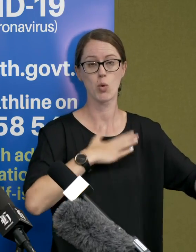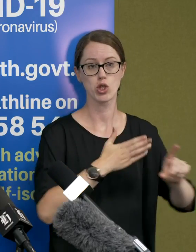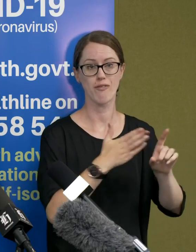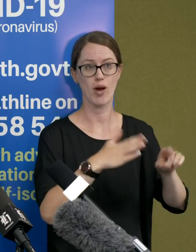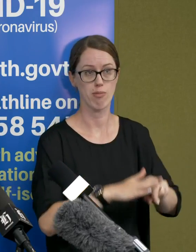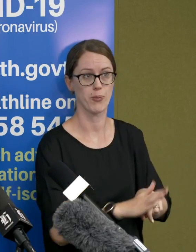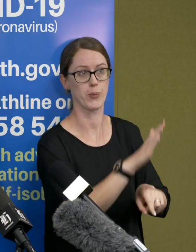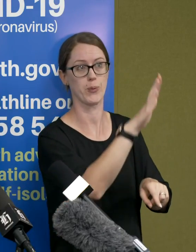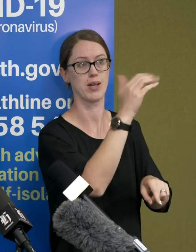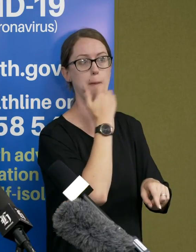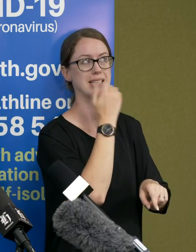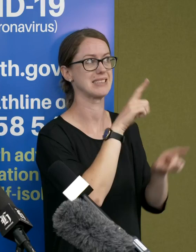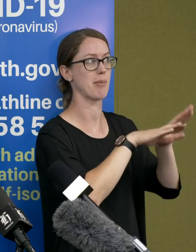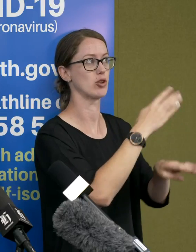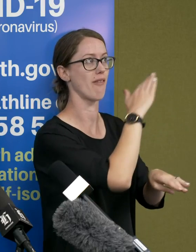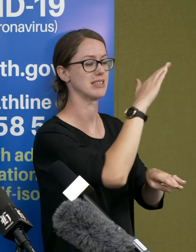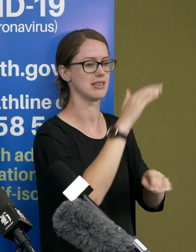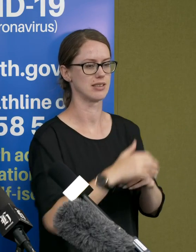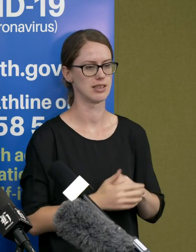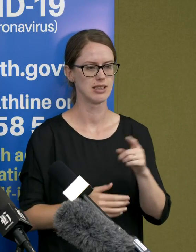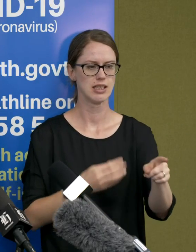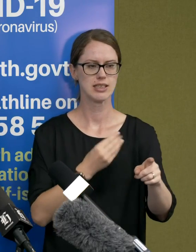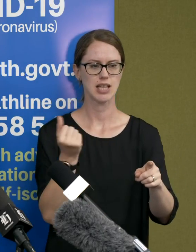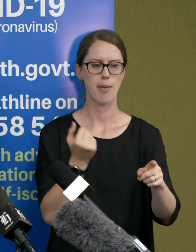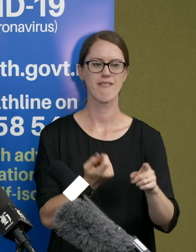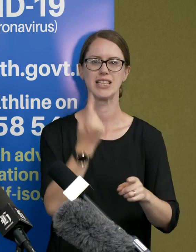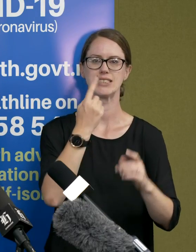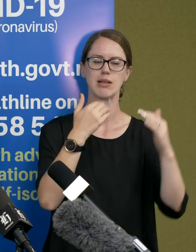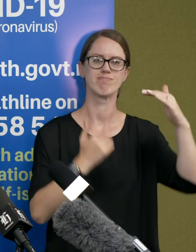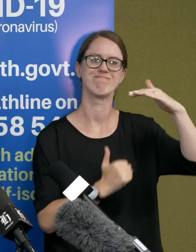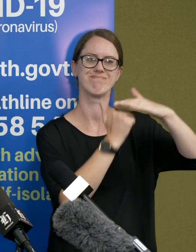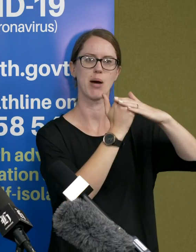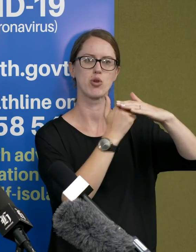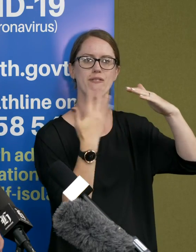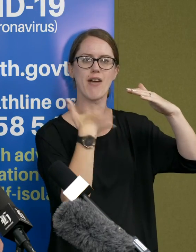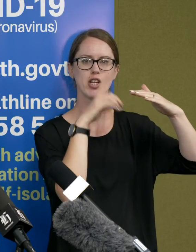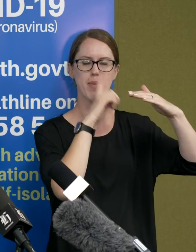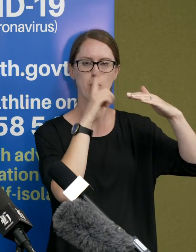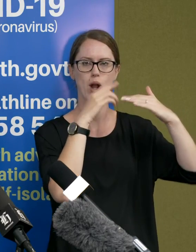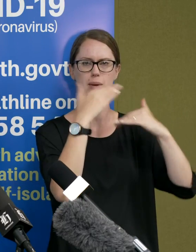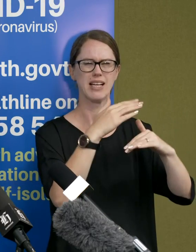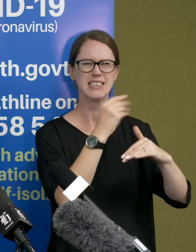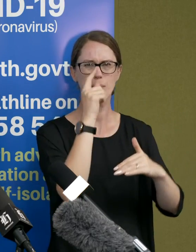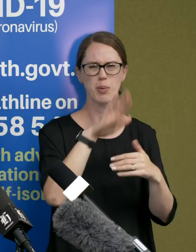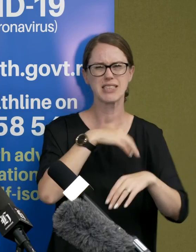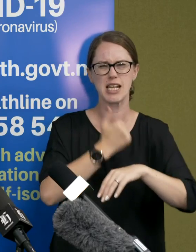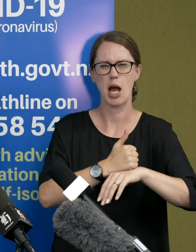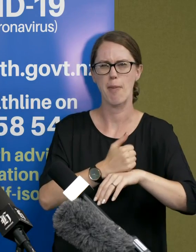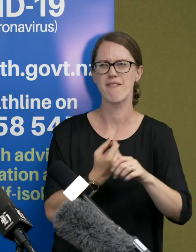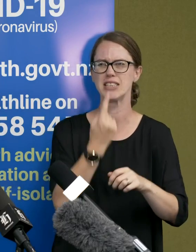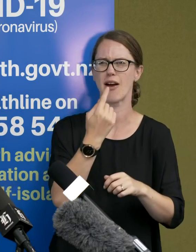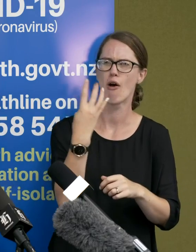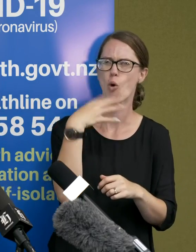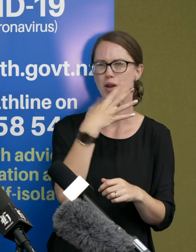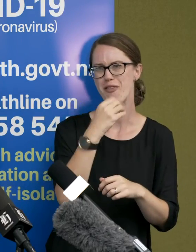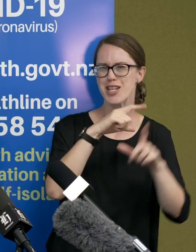big spike that we've seen in other countries. Some of the events are, they're limited to 500. Some people are setting up events at 450